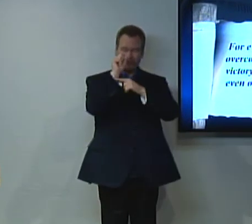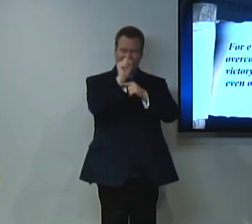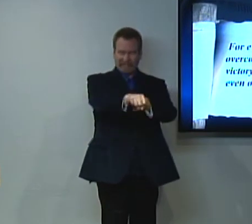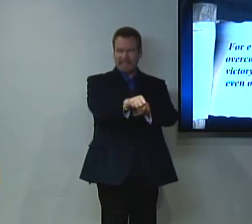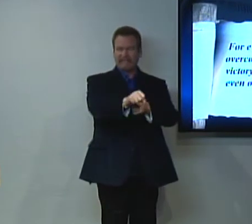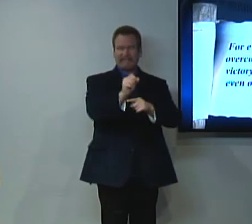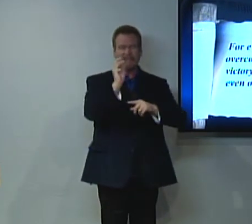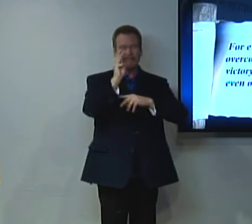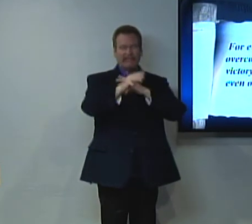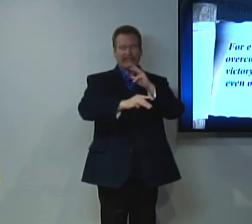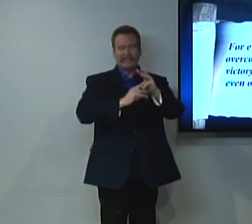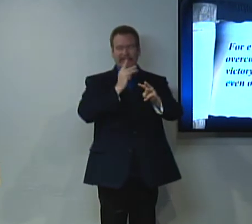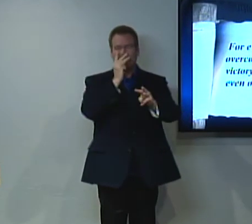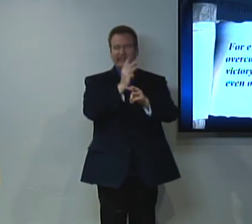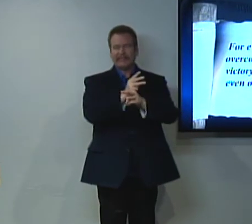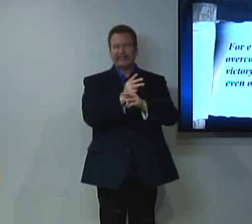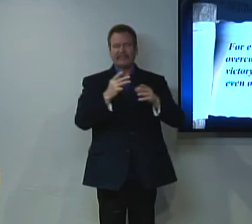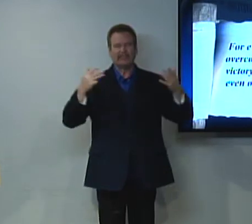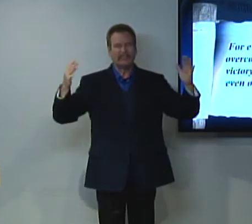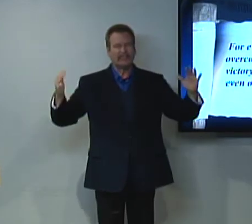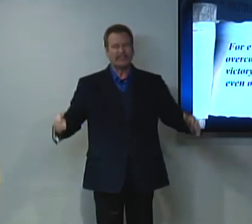"For everyone born of God overcomes the world."